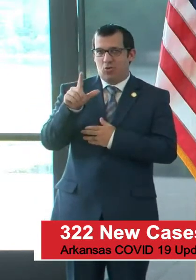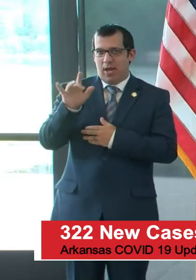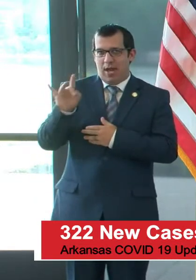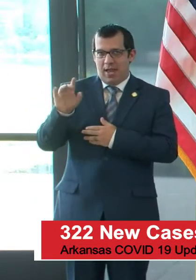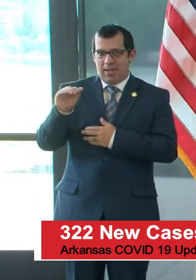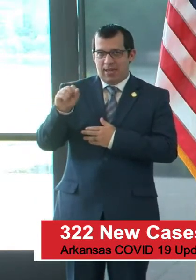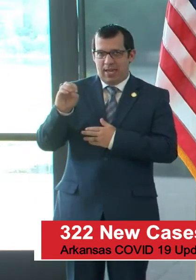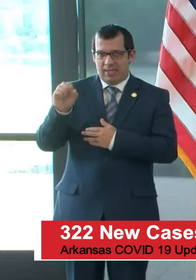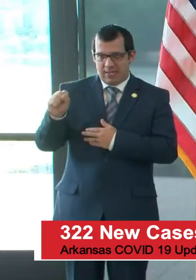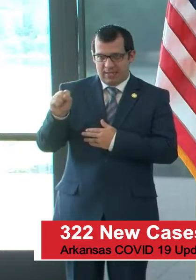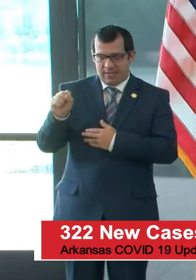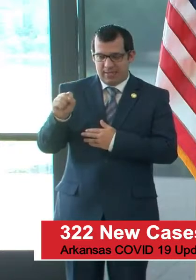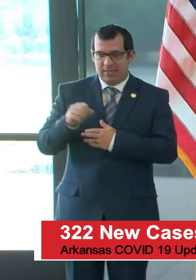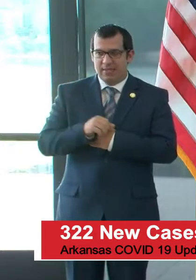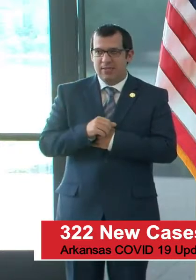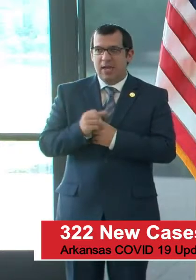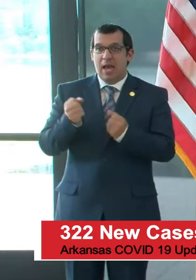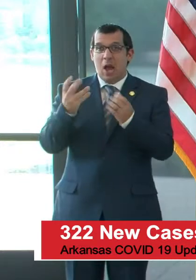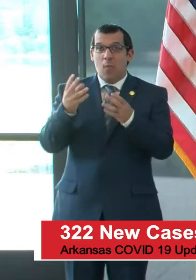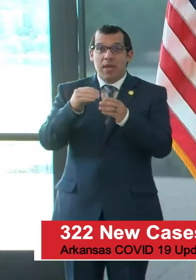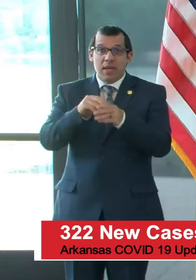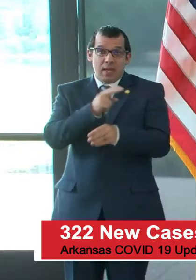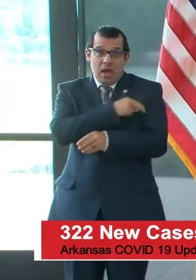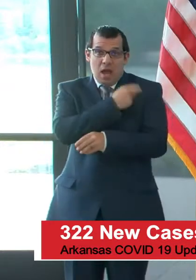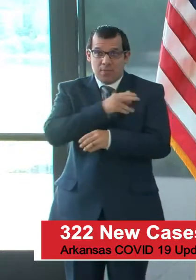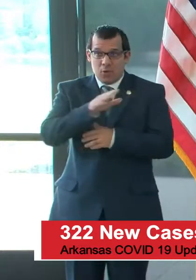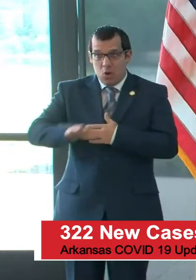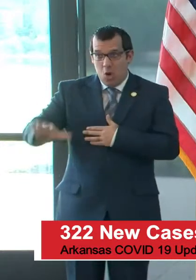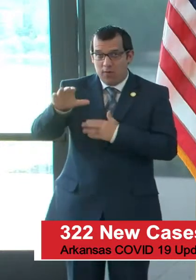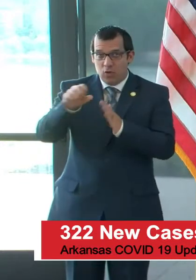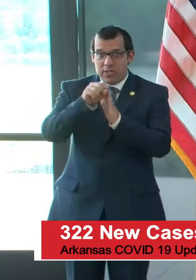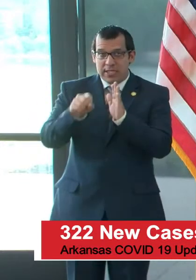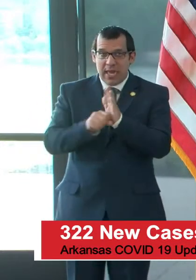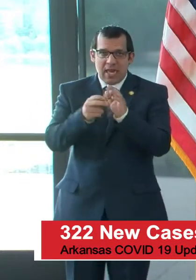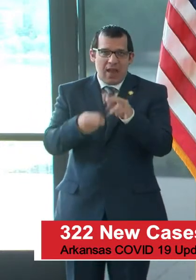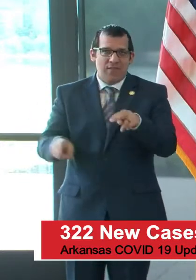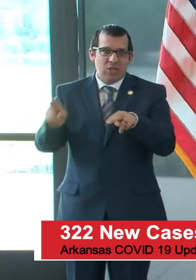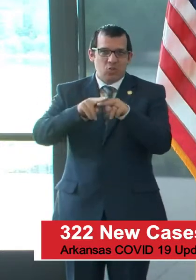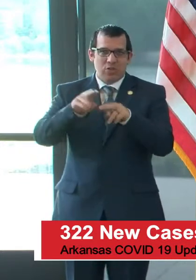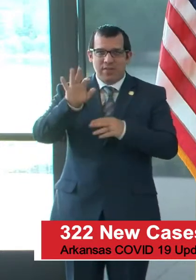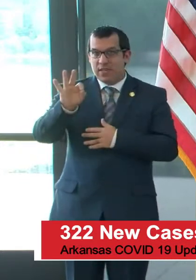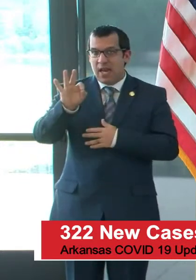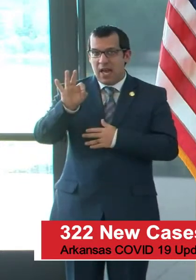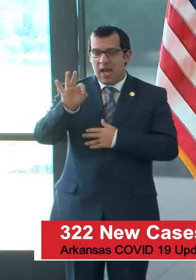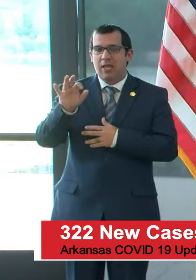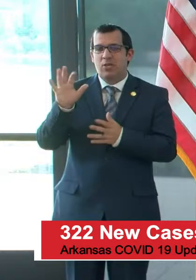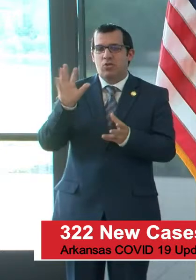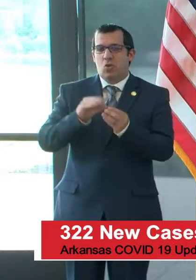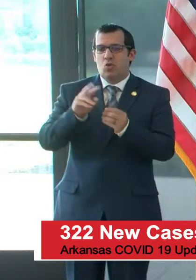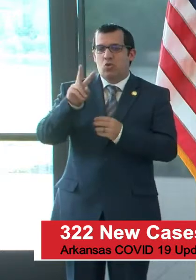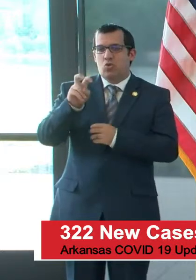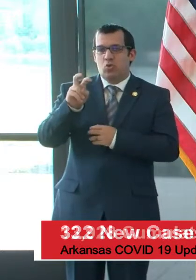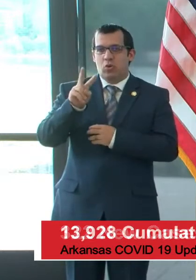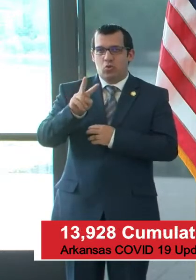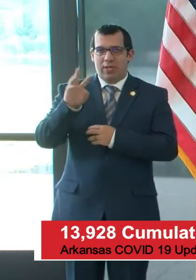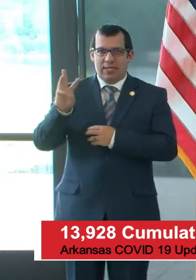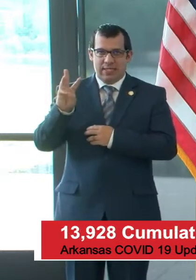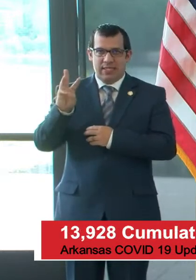13,928 cases. In terms of hospitalization statewide, we have an increase of 9 that brings us to